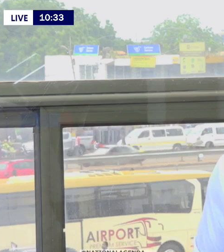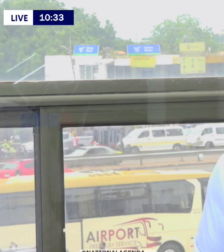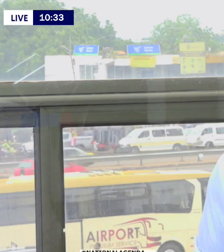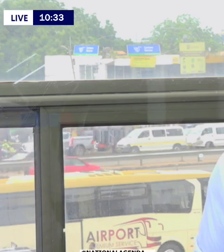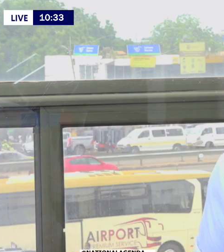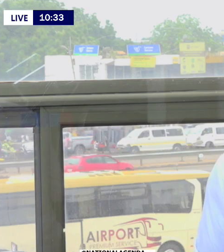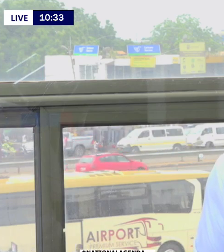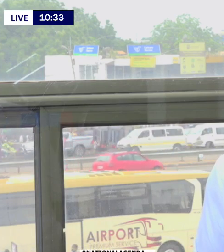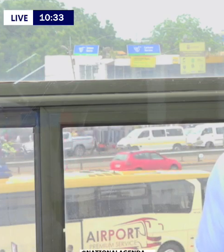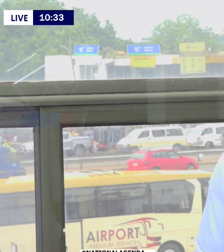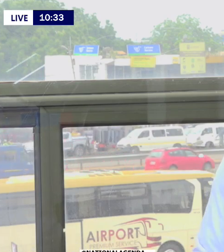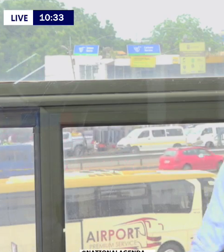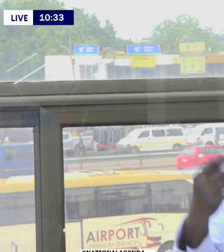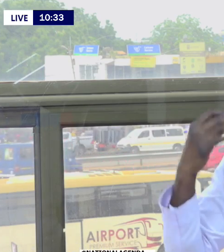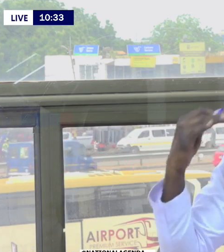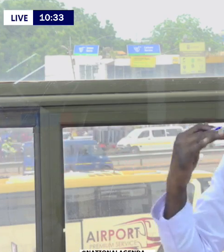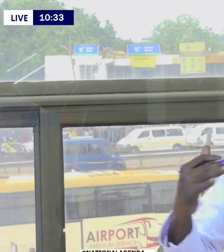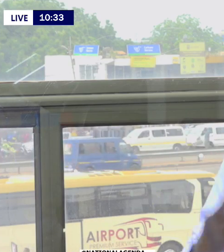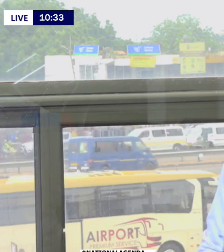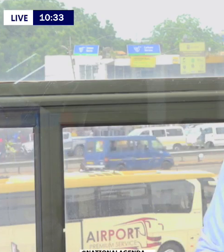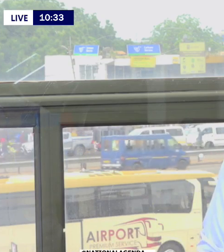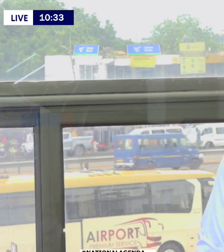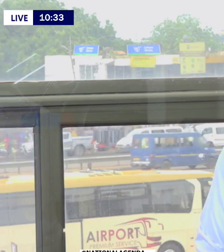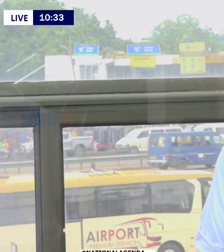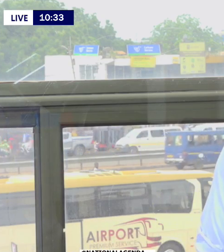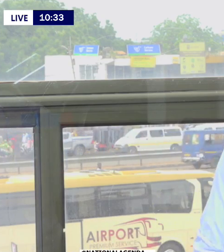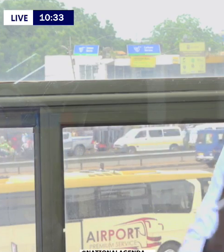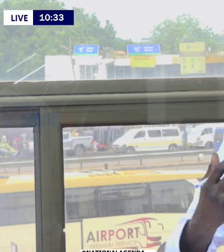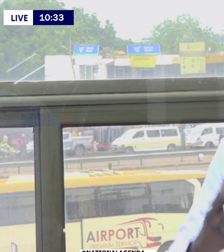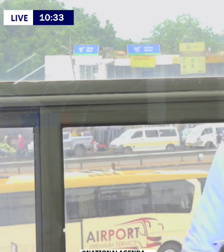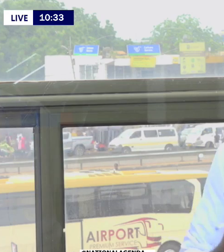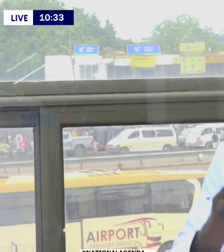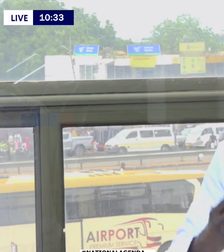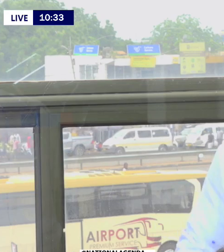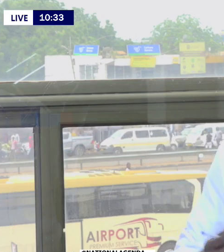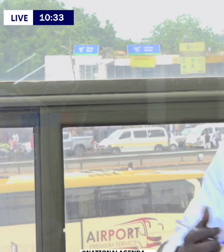ka no o mu se kwan a ye efidie no faso e di yi